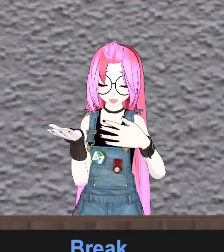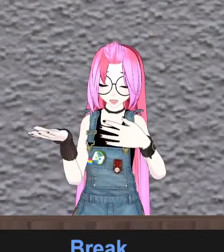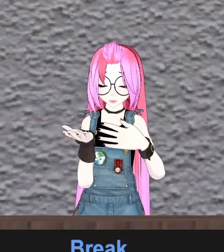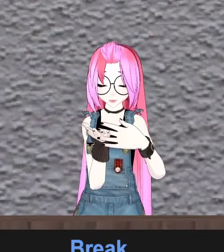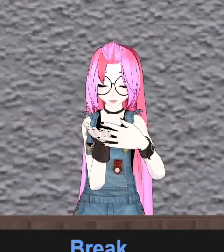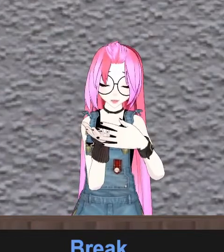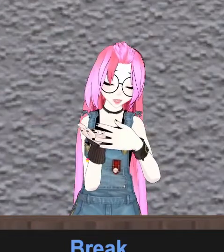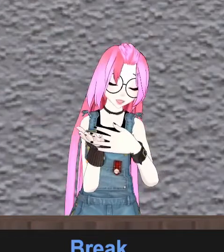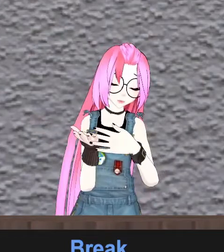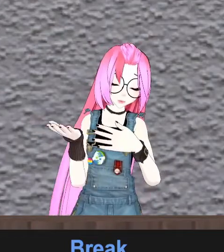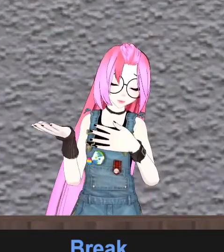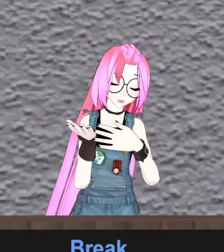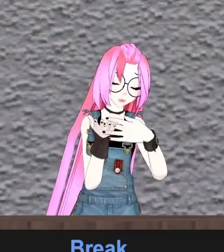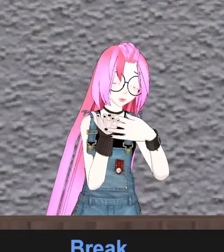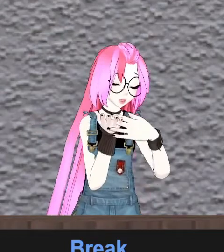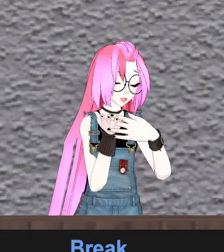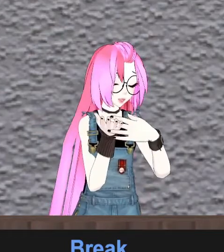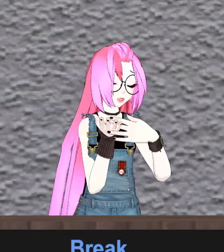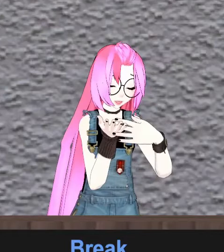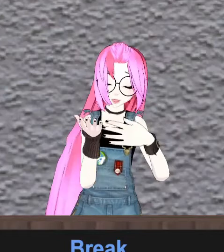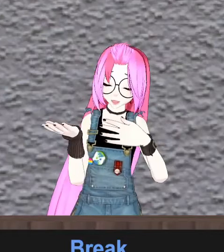this. Break. Break.